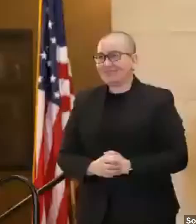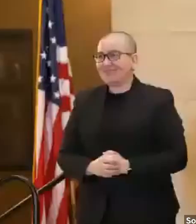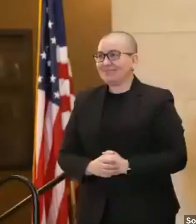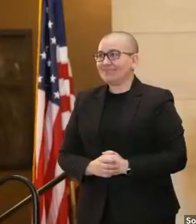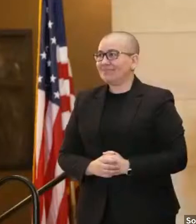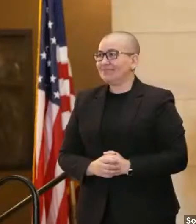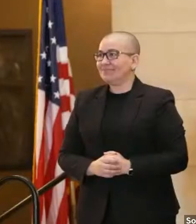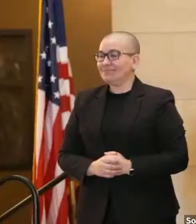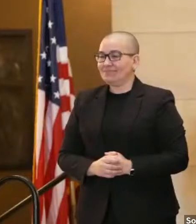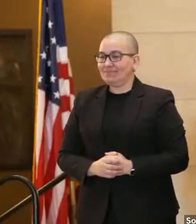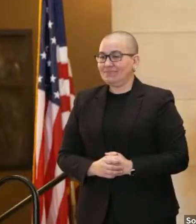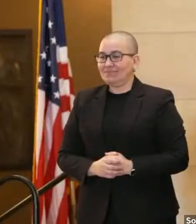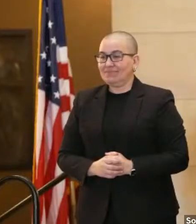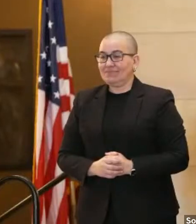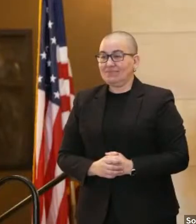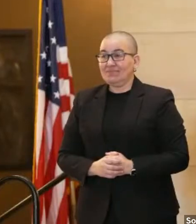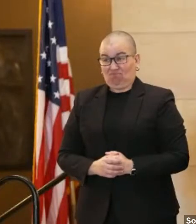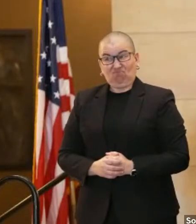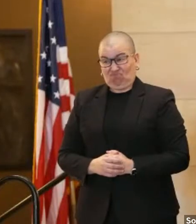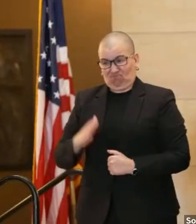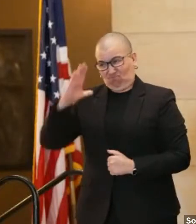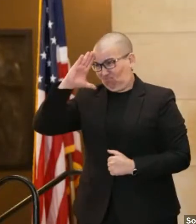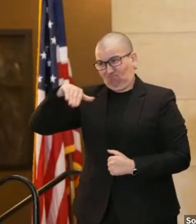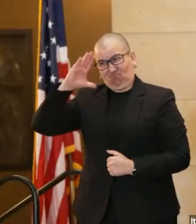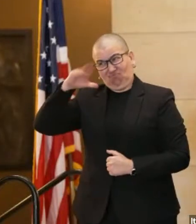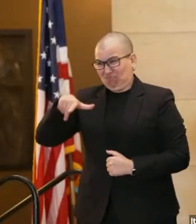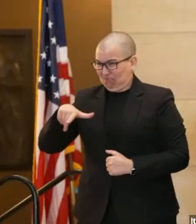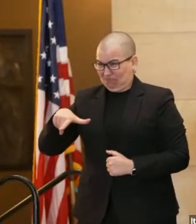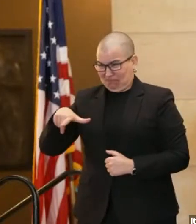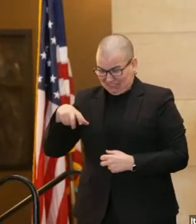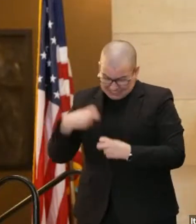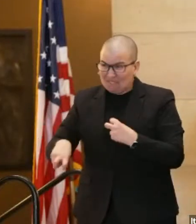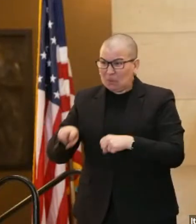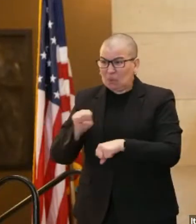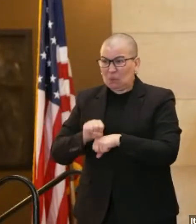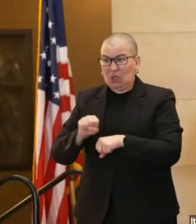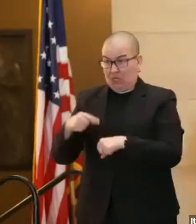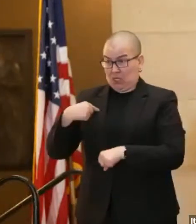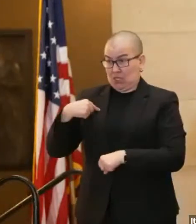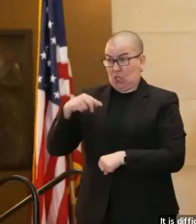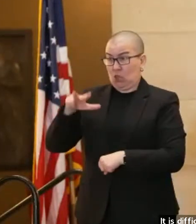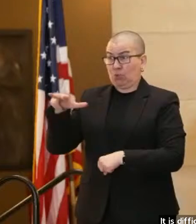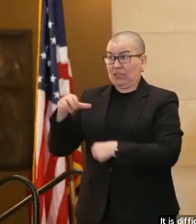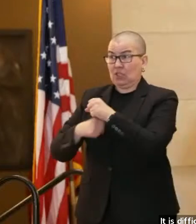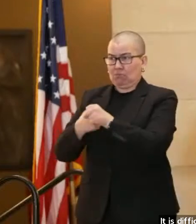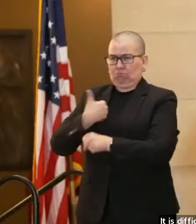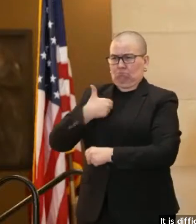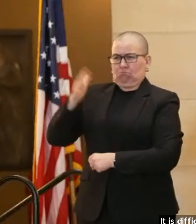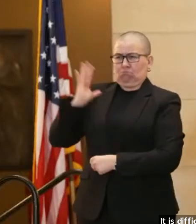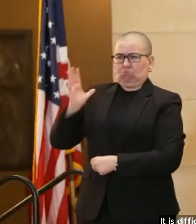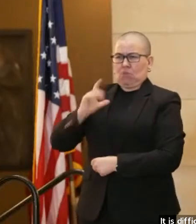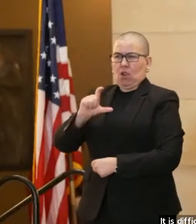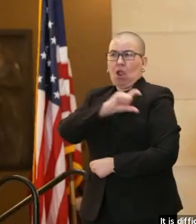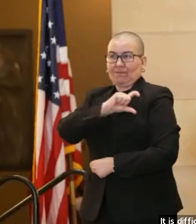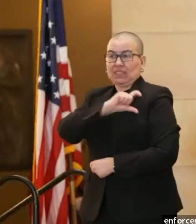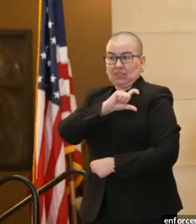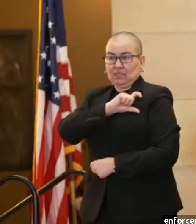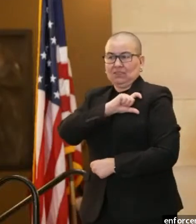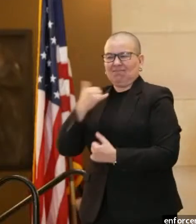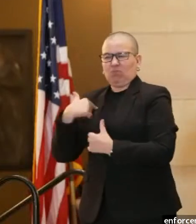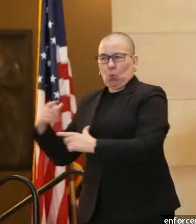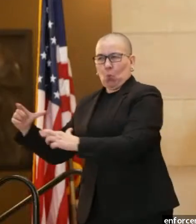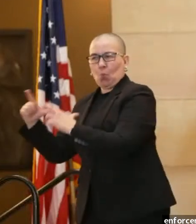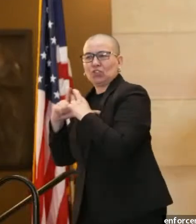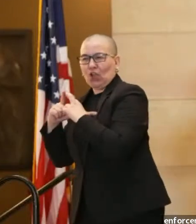It is difficult work. I spent 33 years in law enforcement. I'm on my fifth job since I retired the first time. I keep